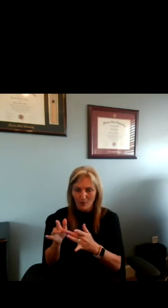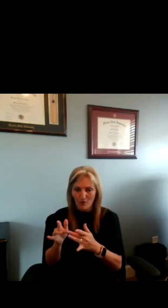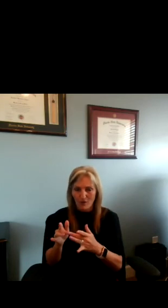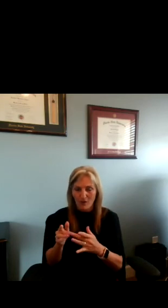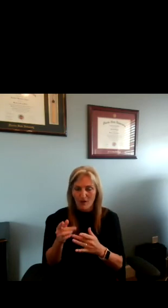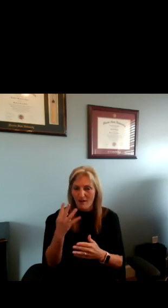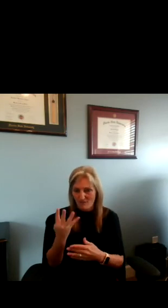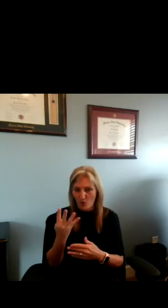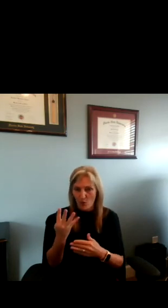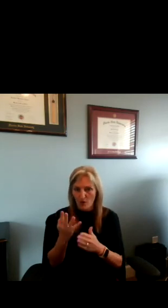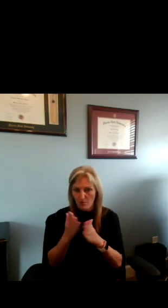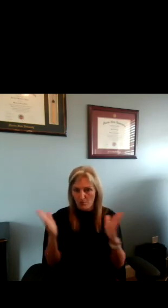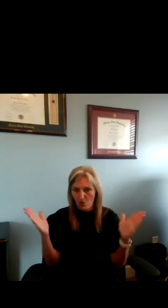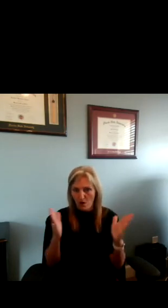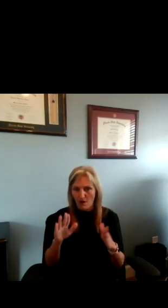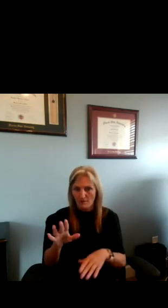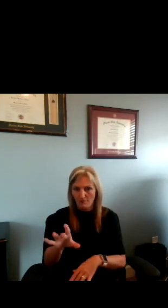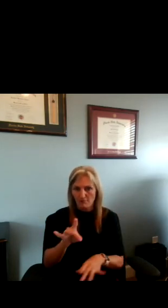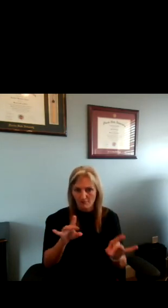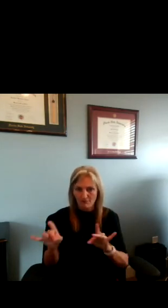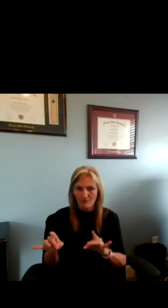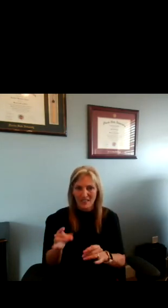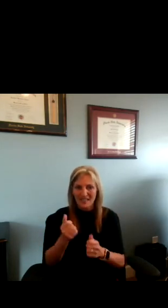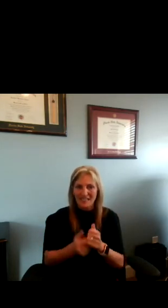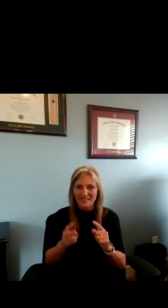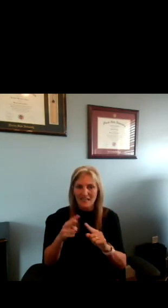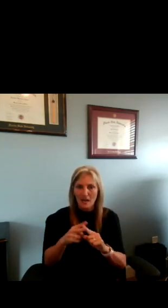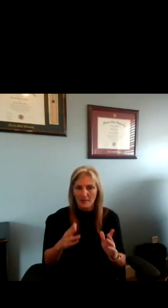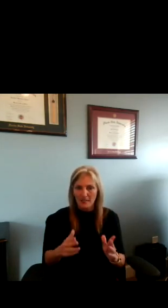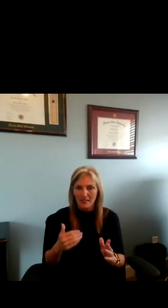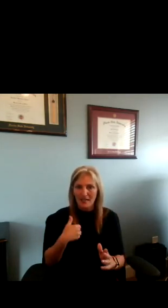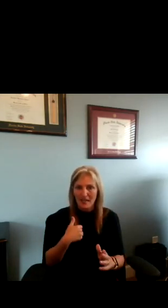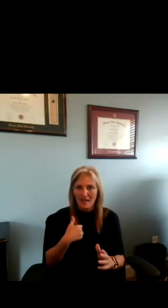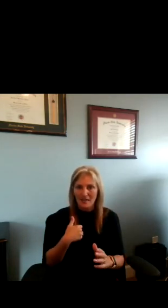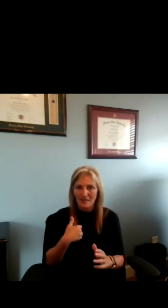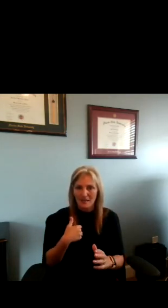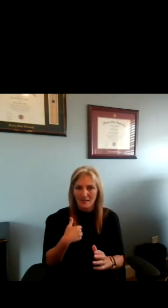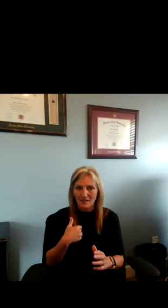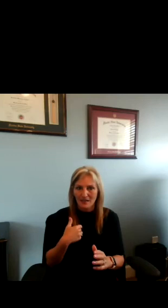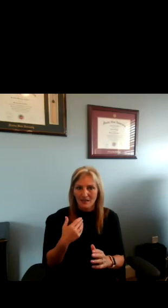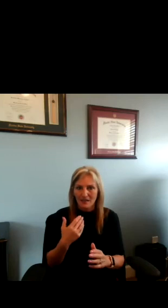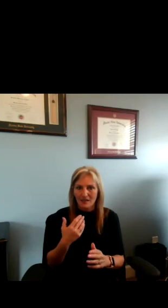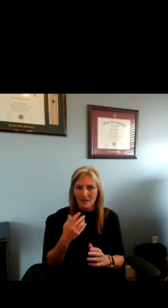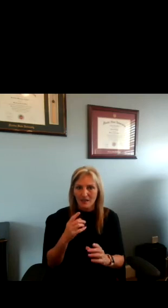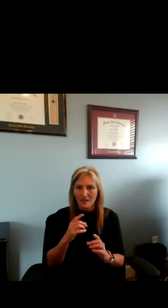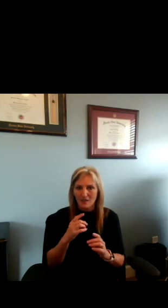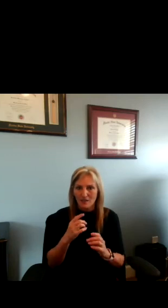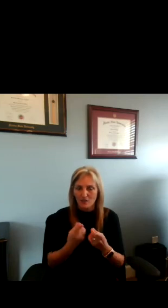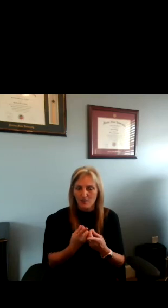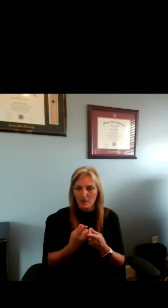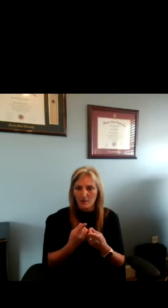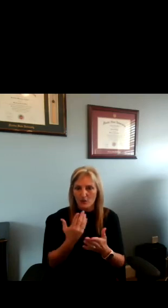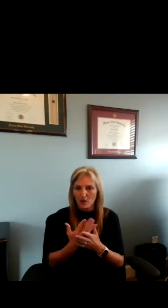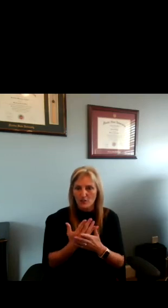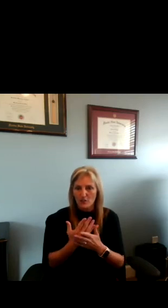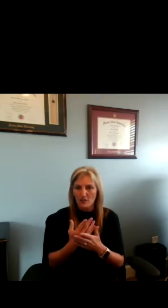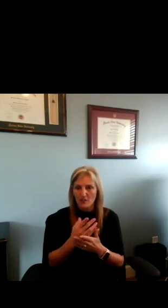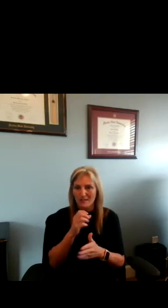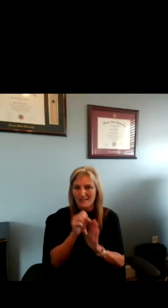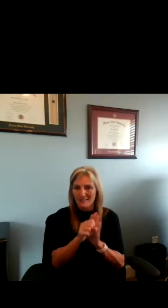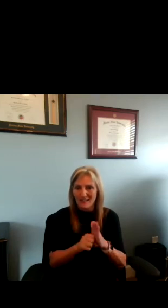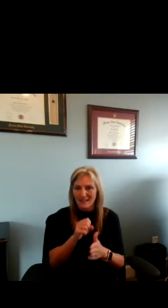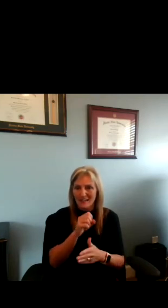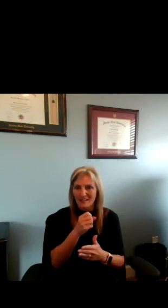initial requirements. Each lead applicant had to be a state Department of Corrections, that state DOC had to have support from key